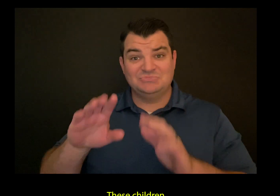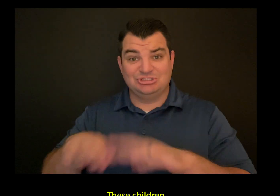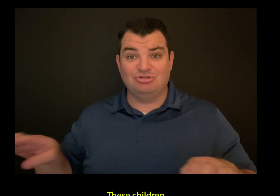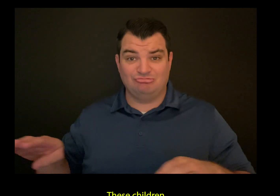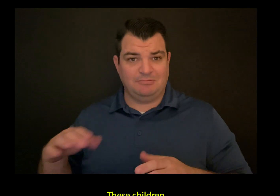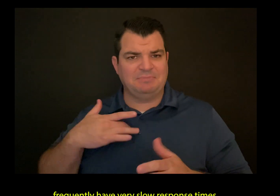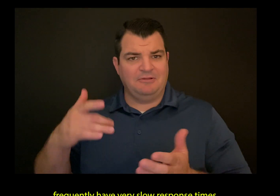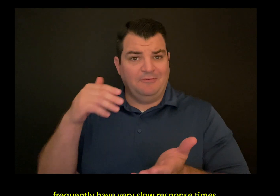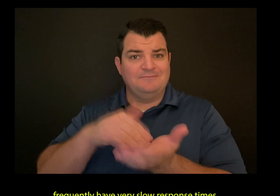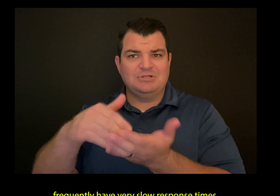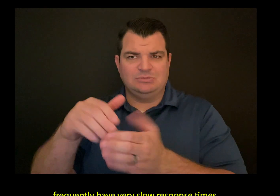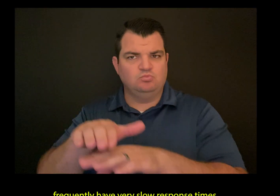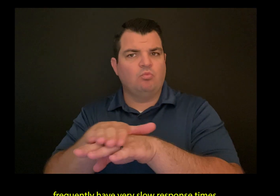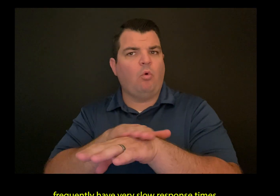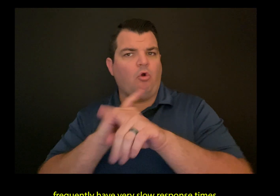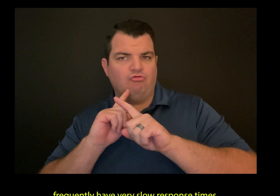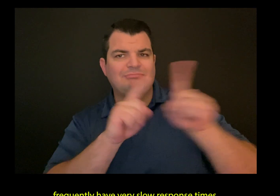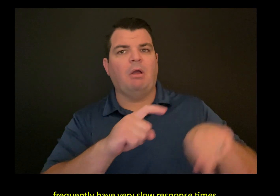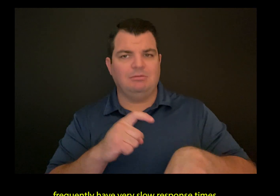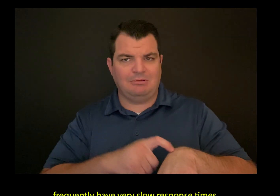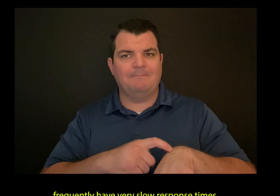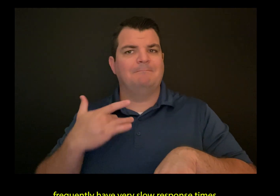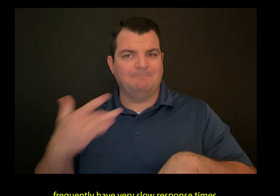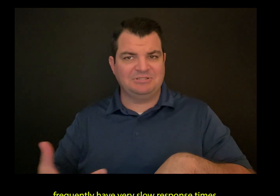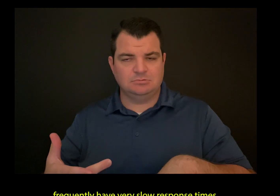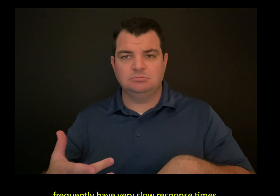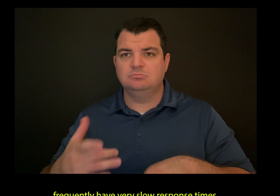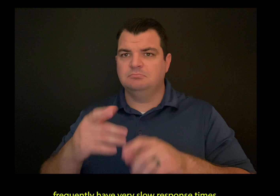These children frequently have very slow response times.